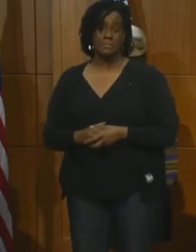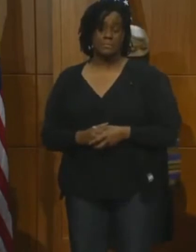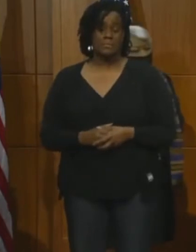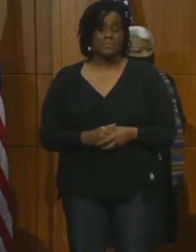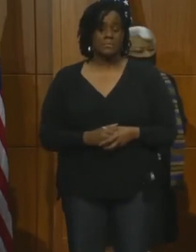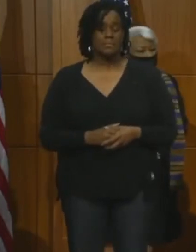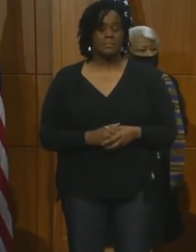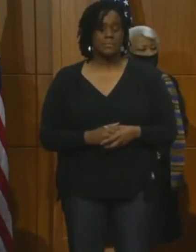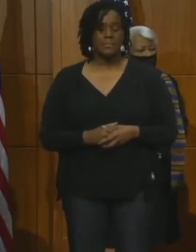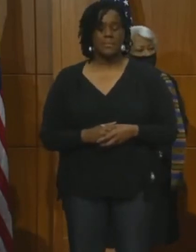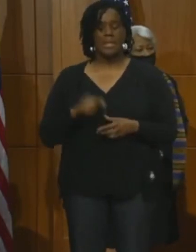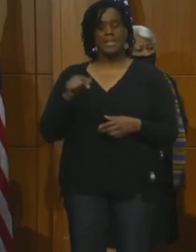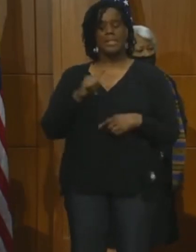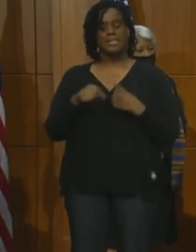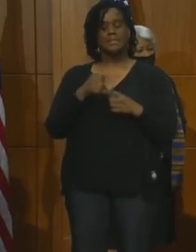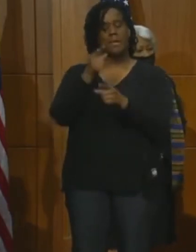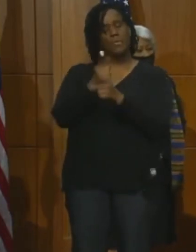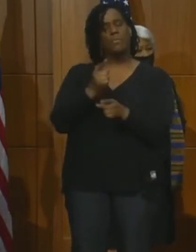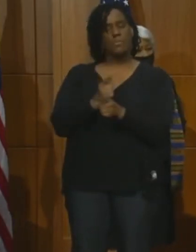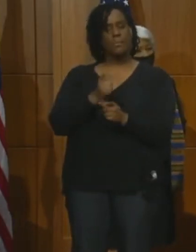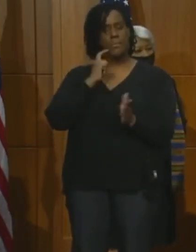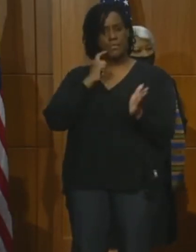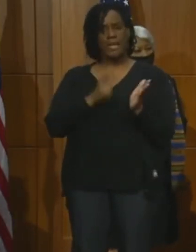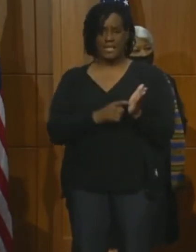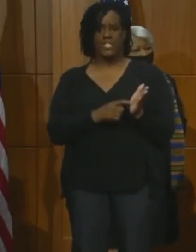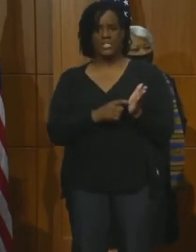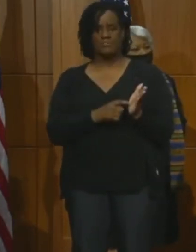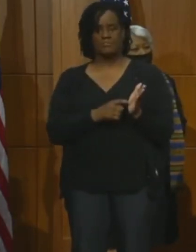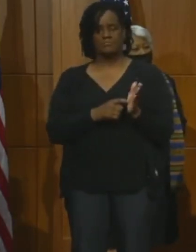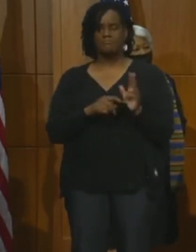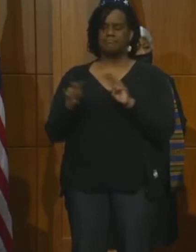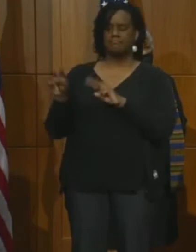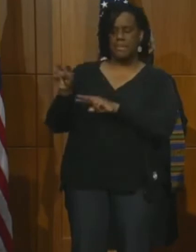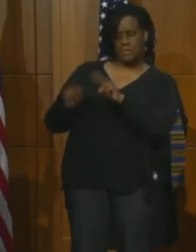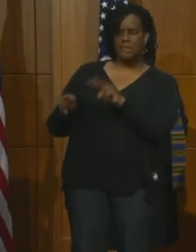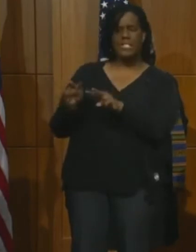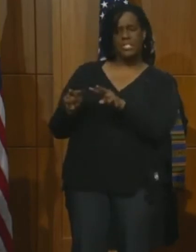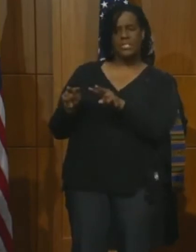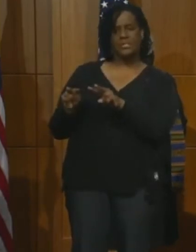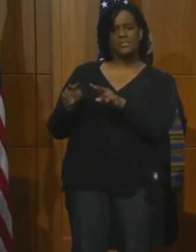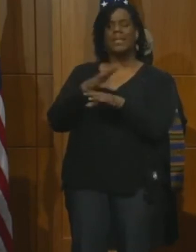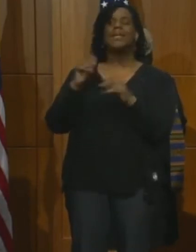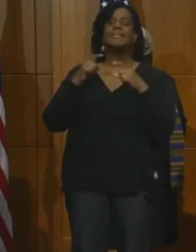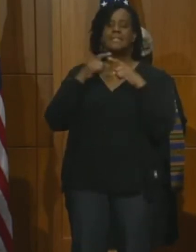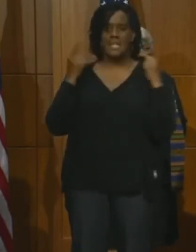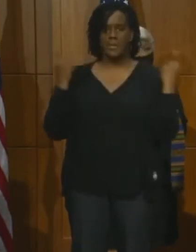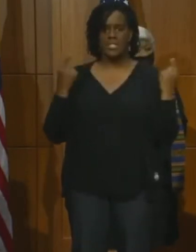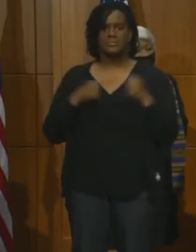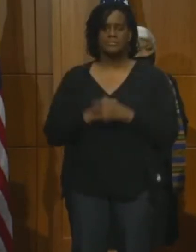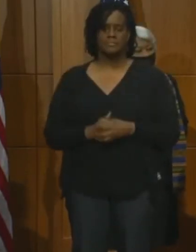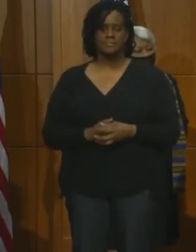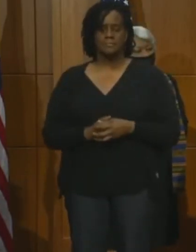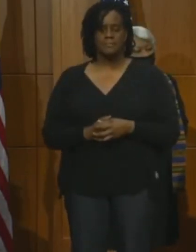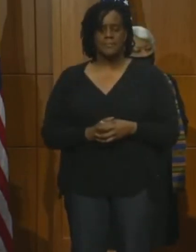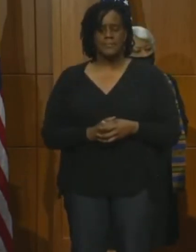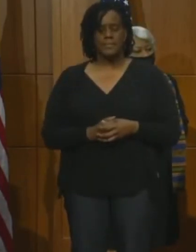This is about proper recognition, it's about observation, and it's about celebration.